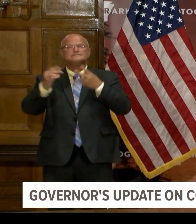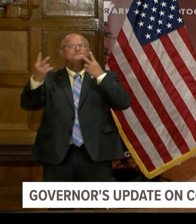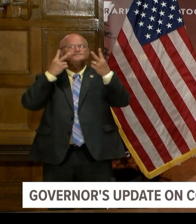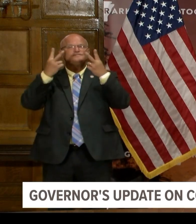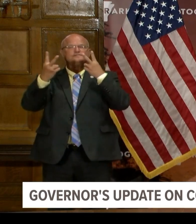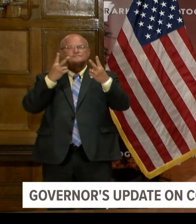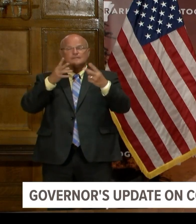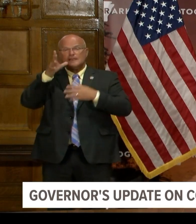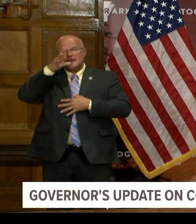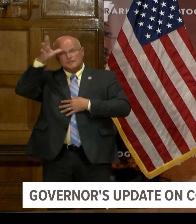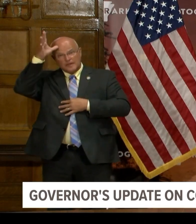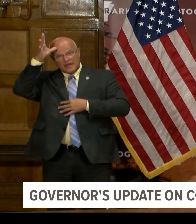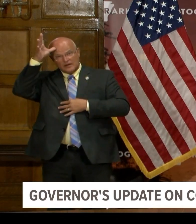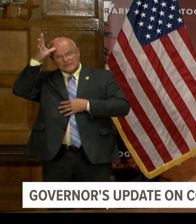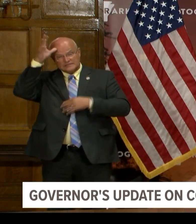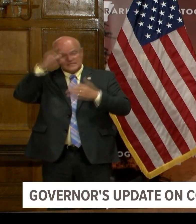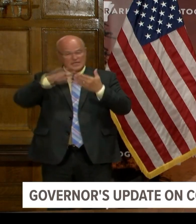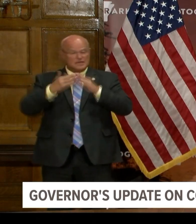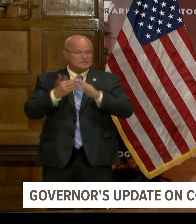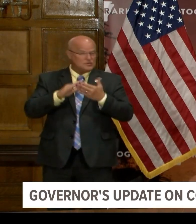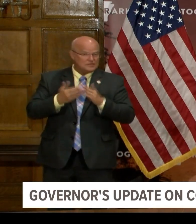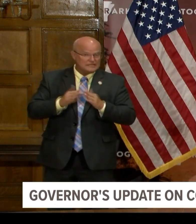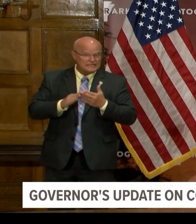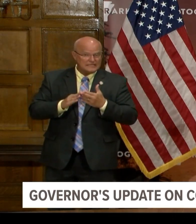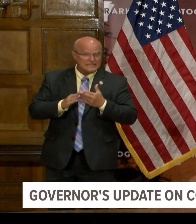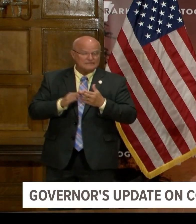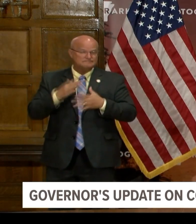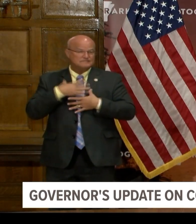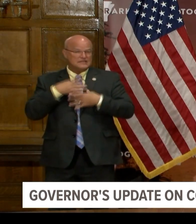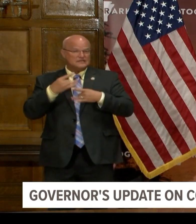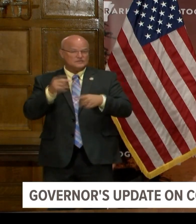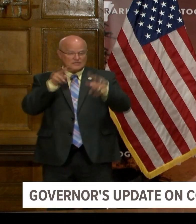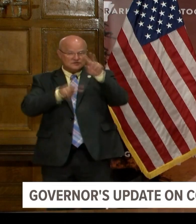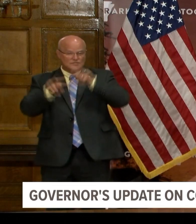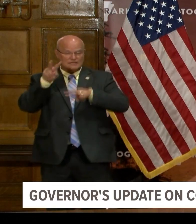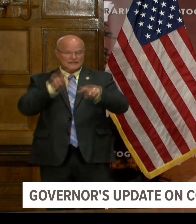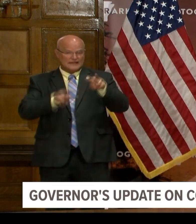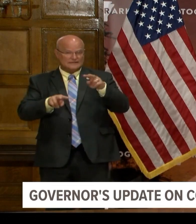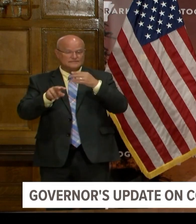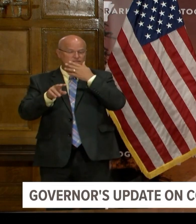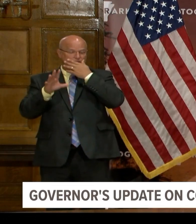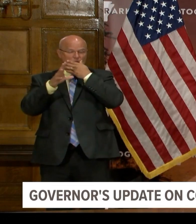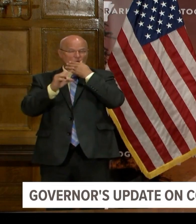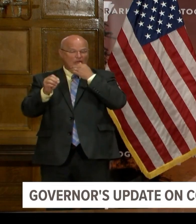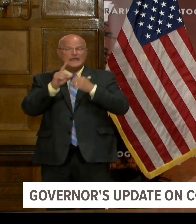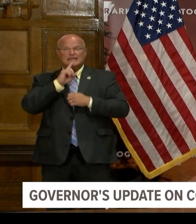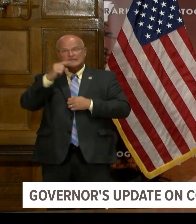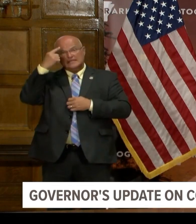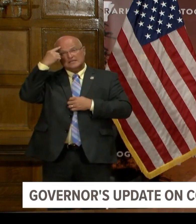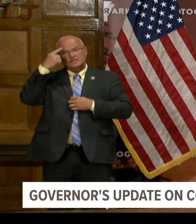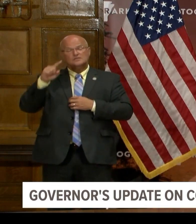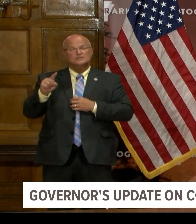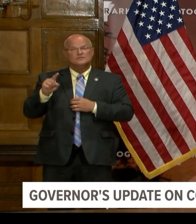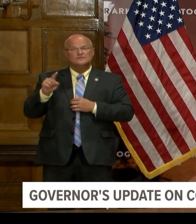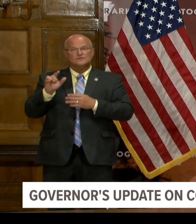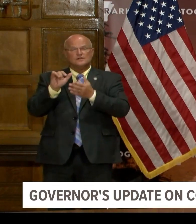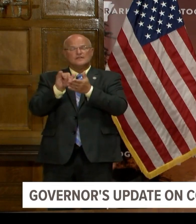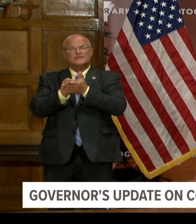every parent, every community that's interested in that data. And it is for